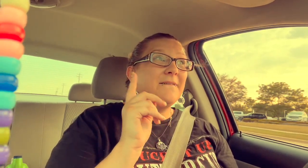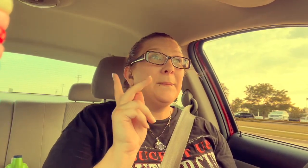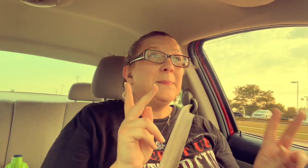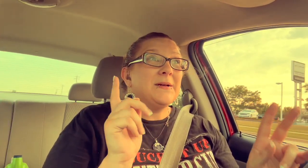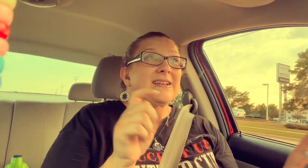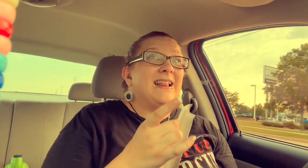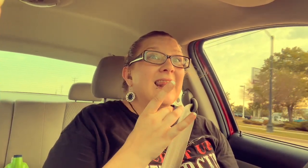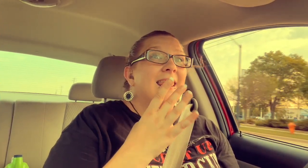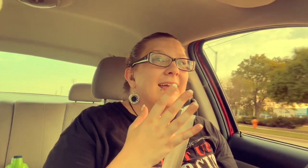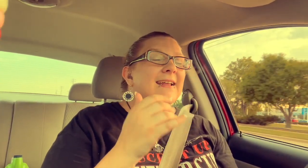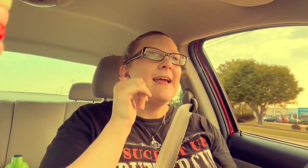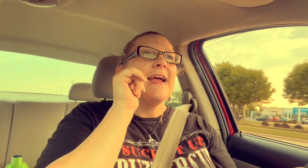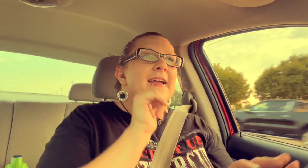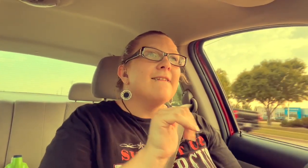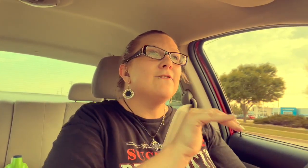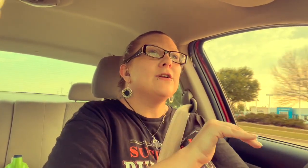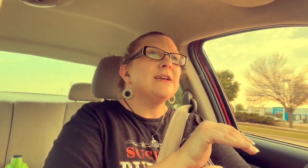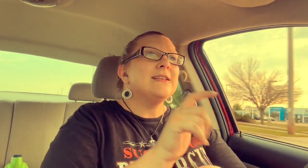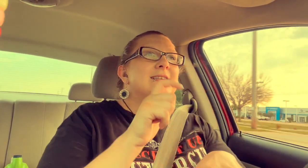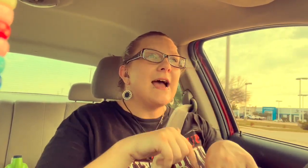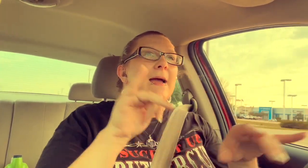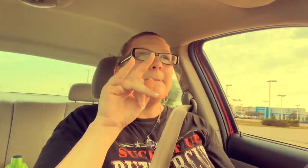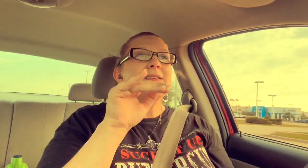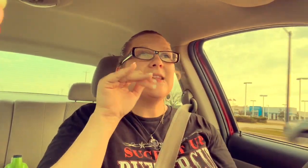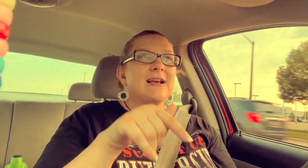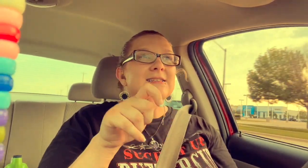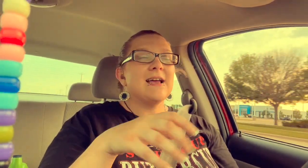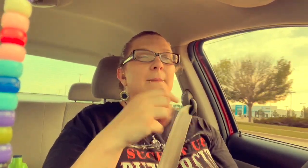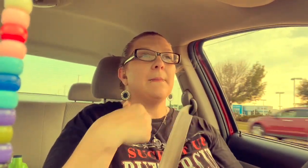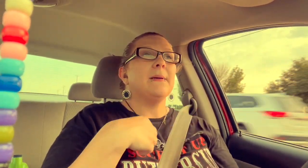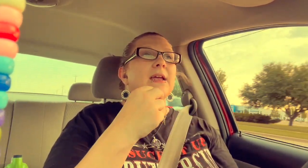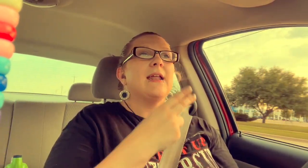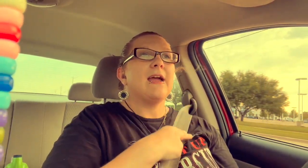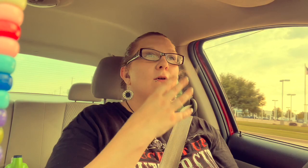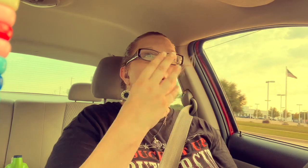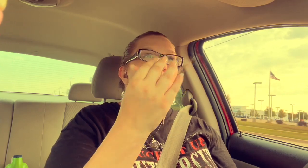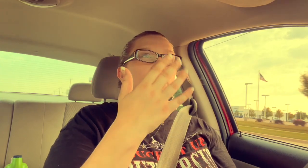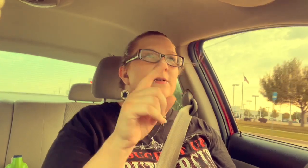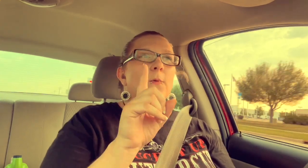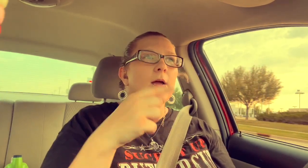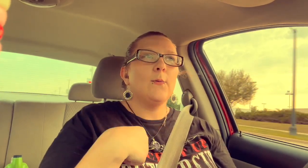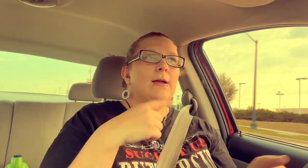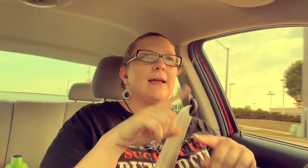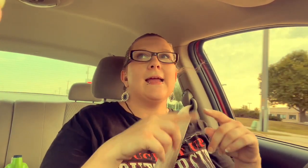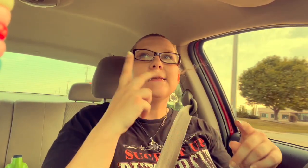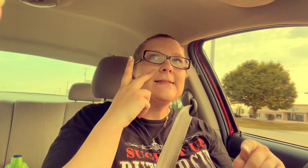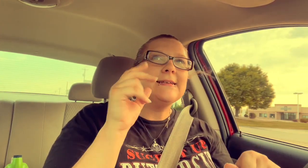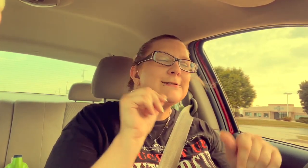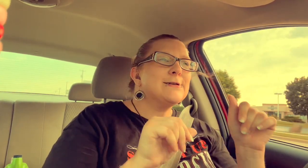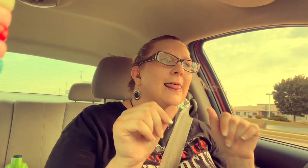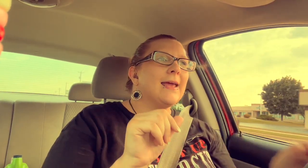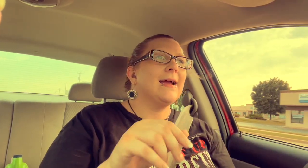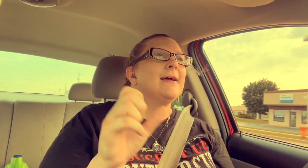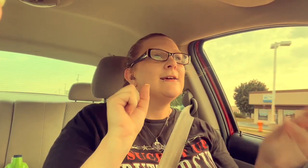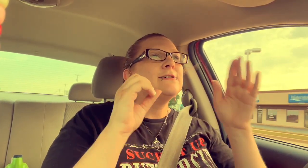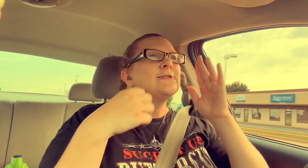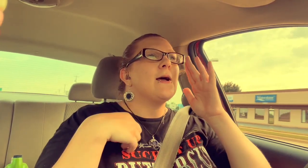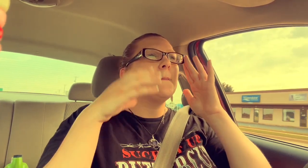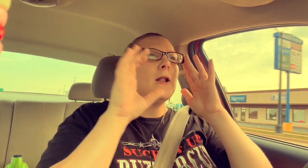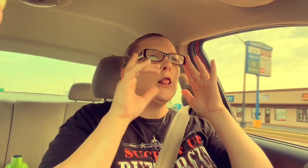that's for me. Like every time it's nighttime, me and the hair will go somewhere we can't see each other. So I'm gonna look